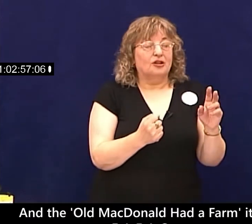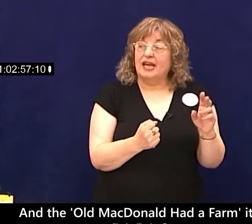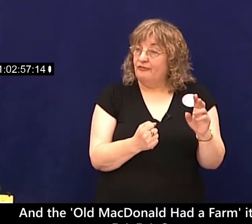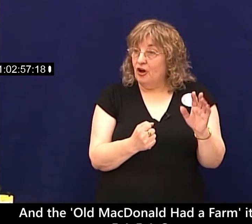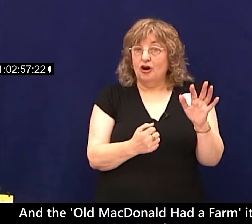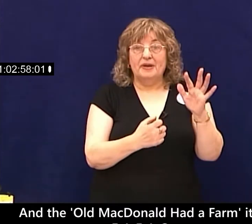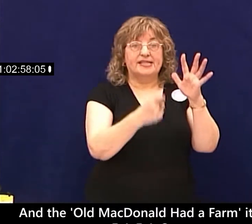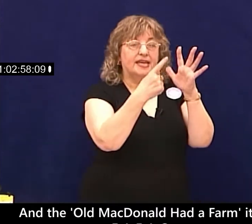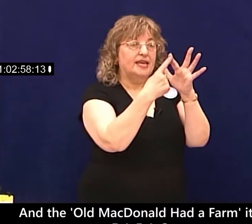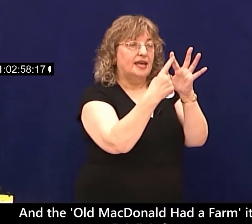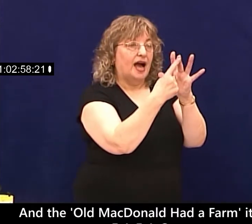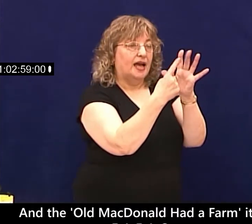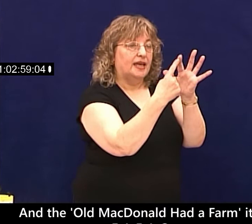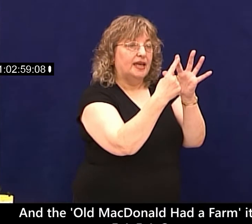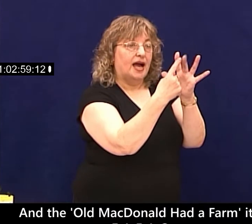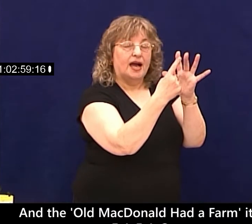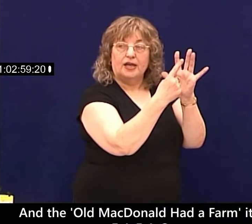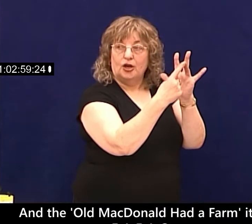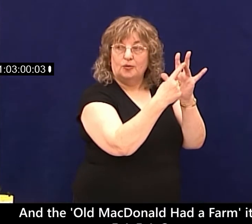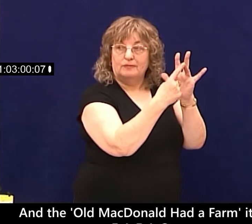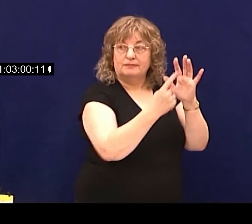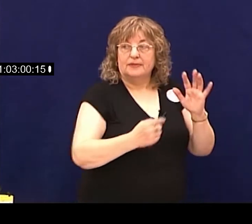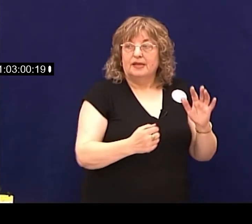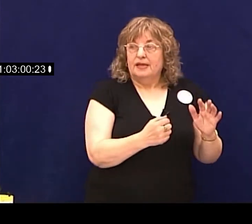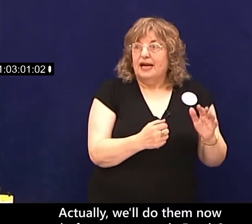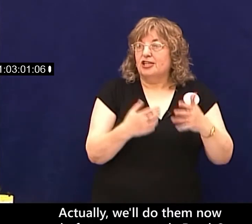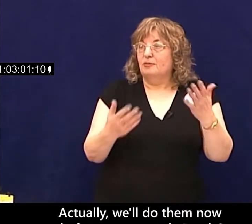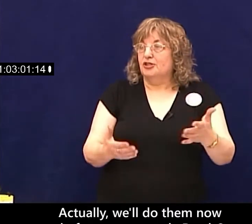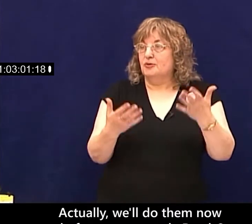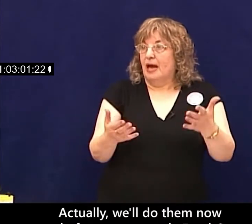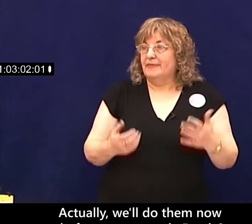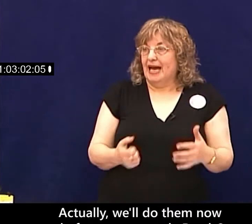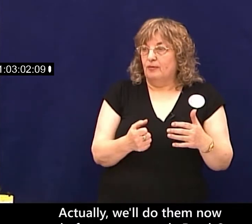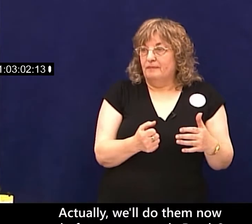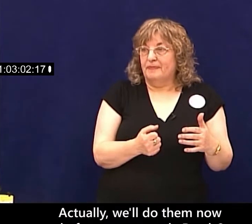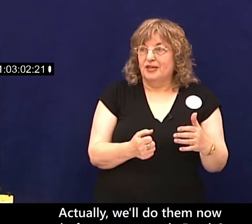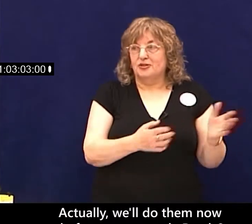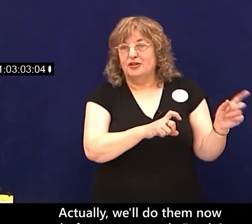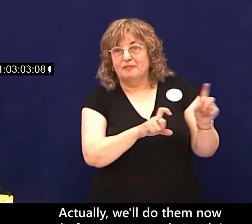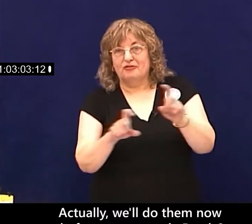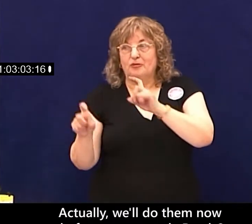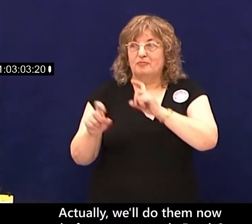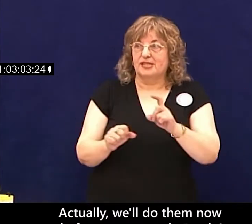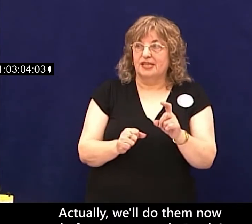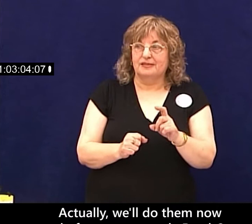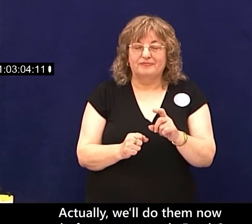had a farm. It's E, I, E, I, O. Actually, we'll do them now, before we proceed.